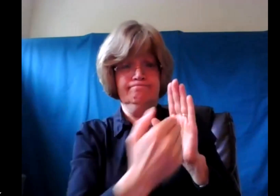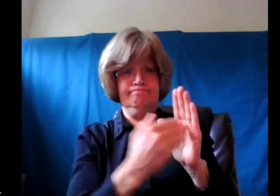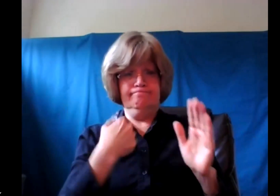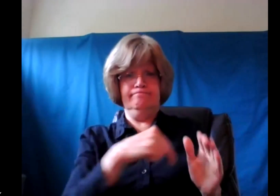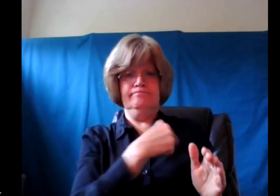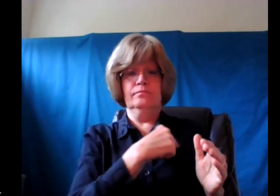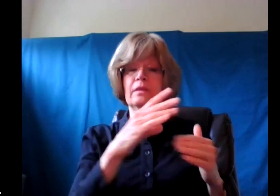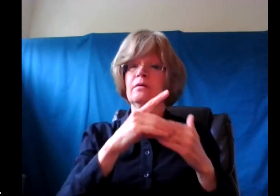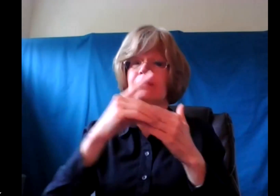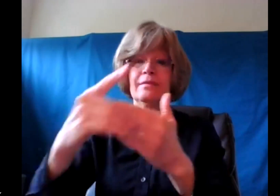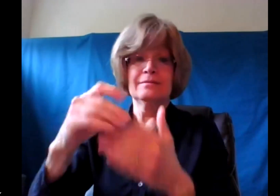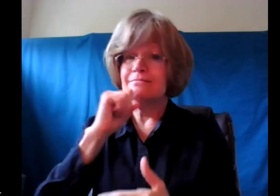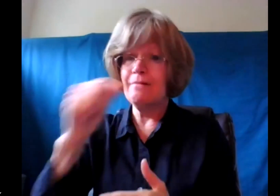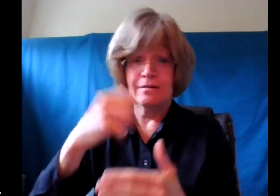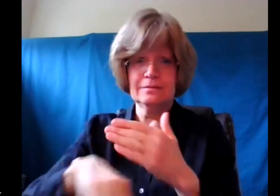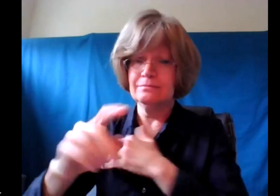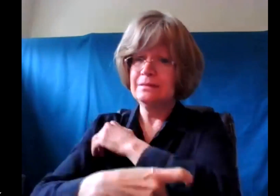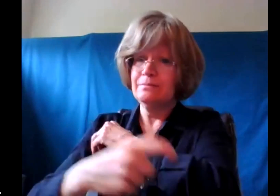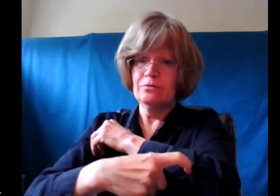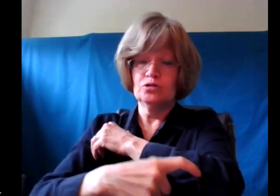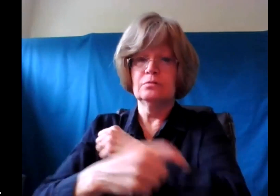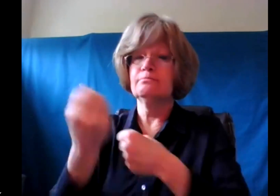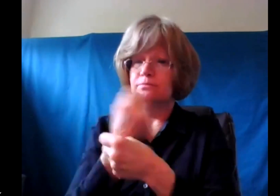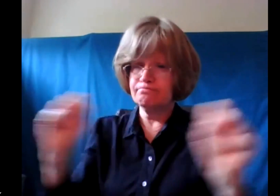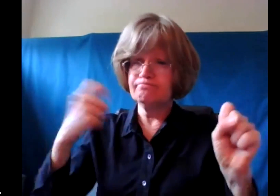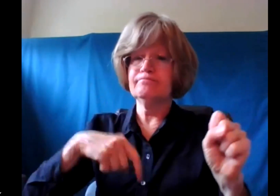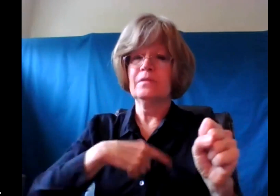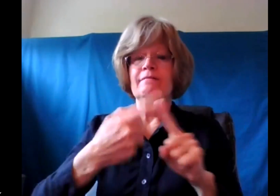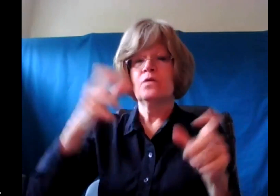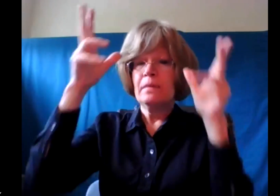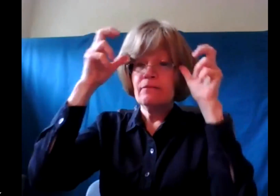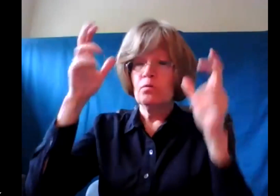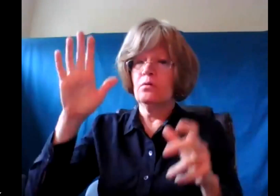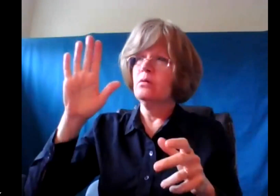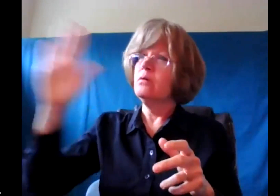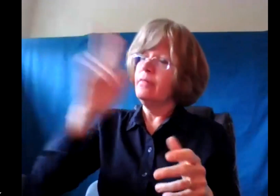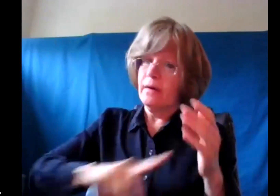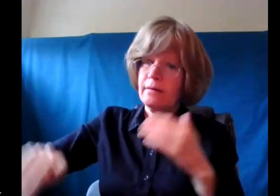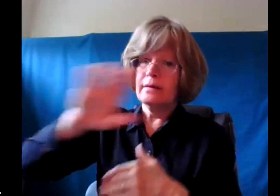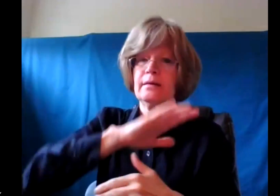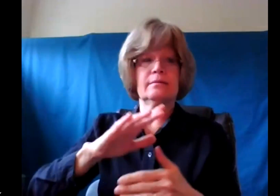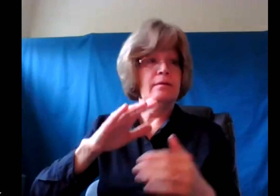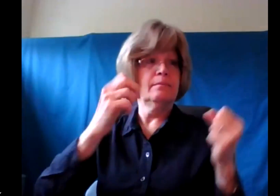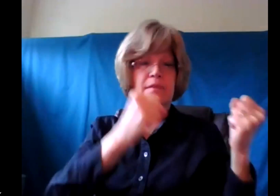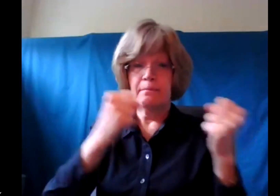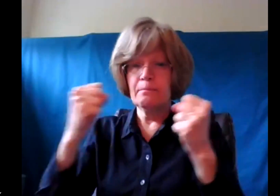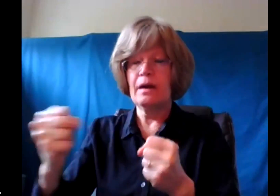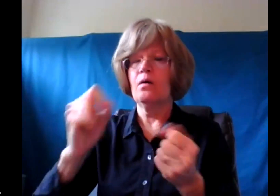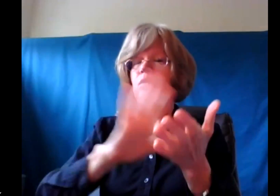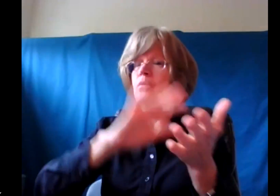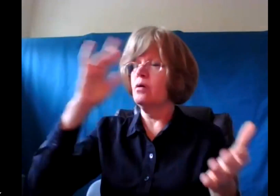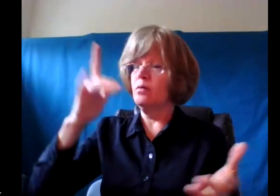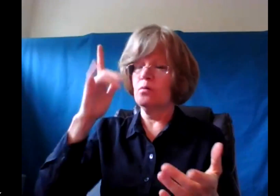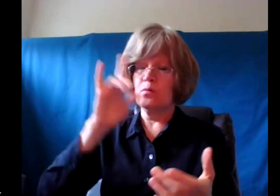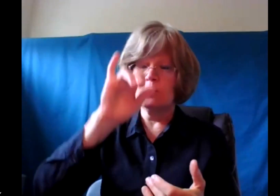against us. And lead us not into temptation, but deliver us from evil. For thine is the kingdom and